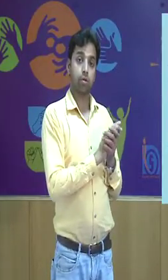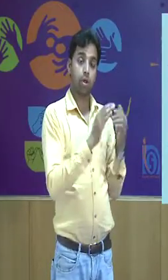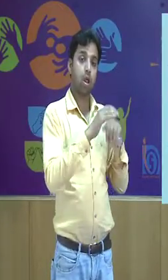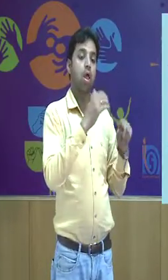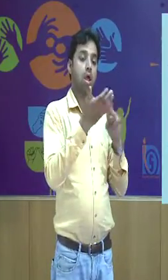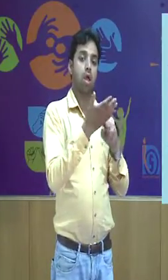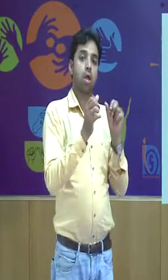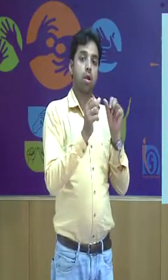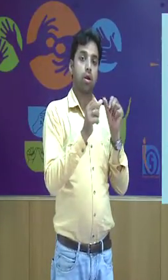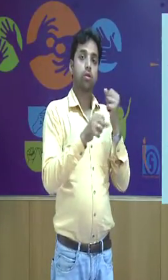Nagaland